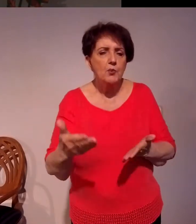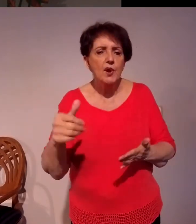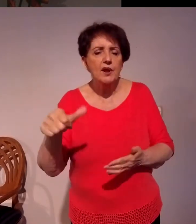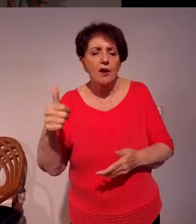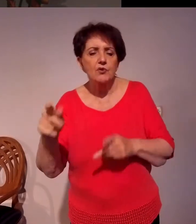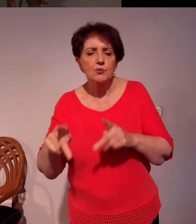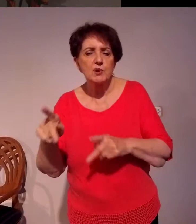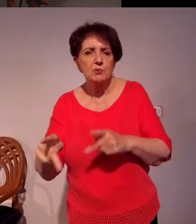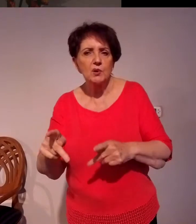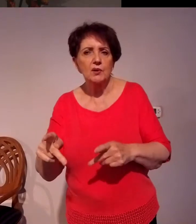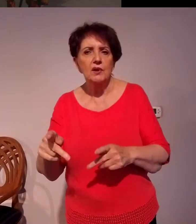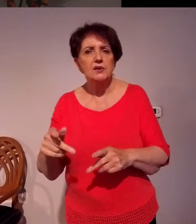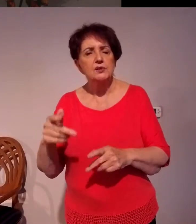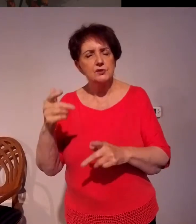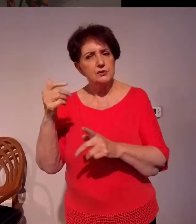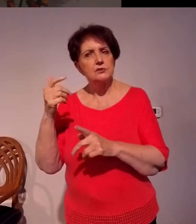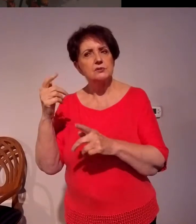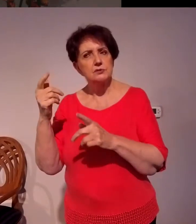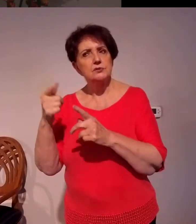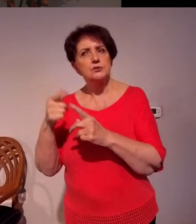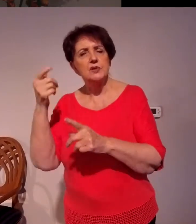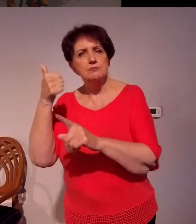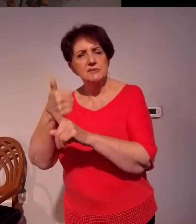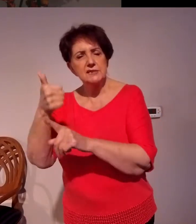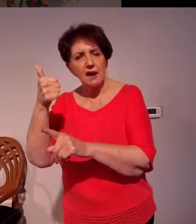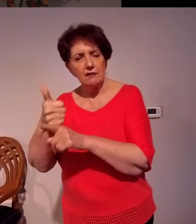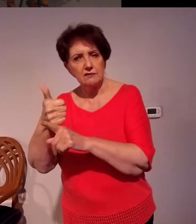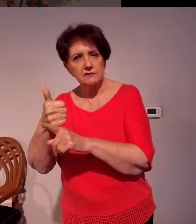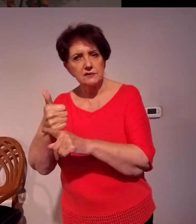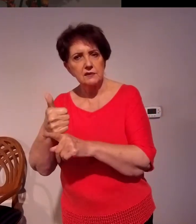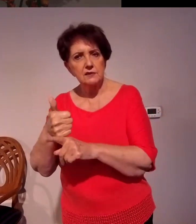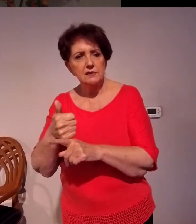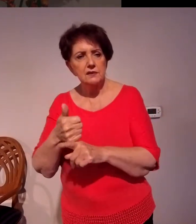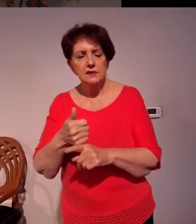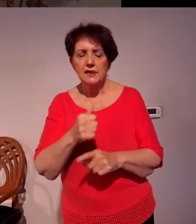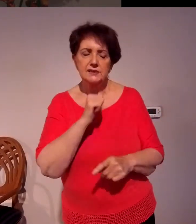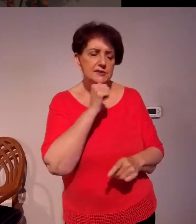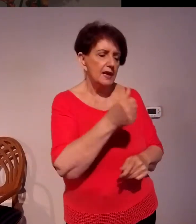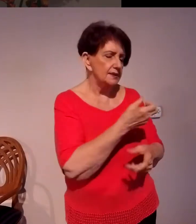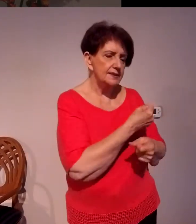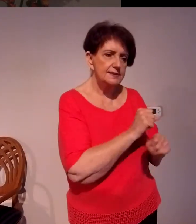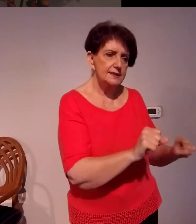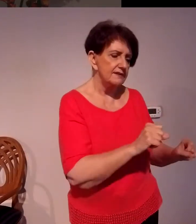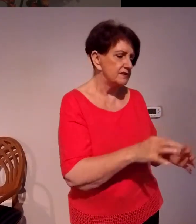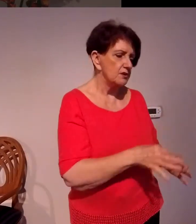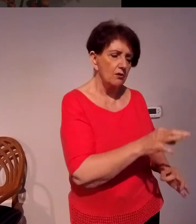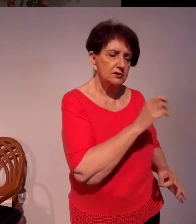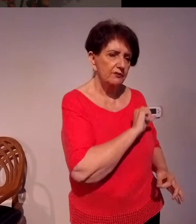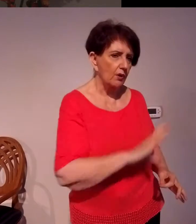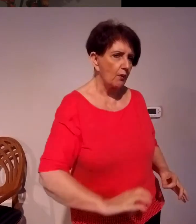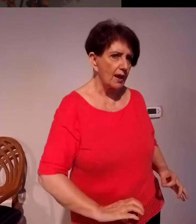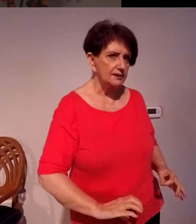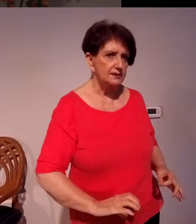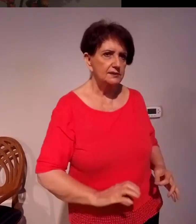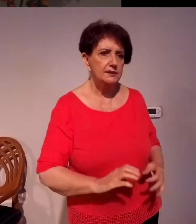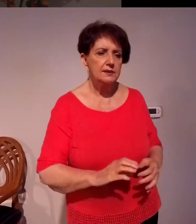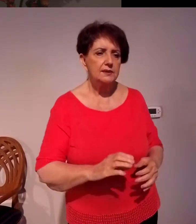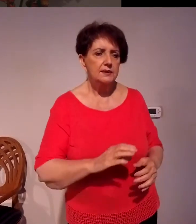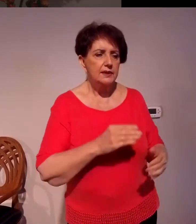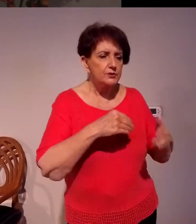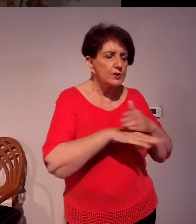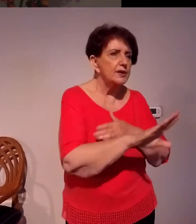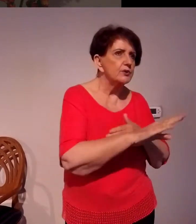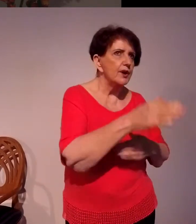to themselves. Our Great Commission isn't to save souls for Christ so they can get to heaven. Our Great Commission is